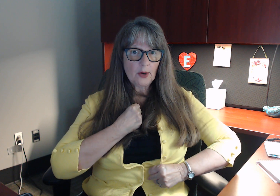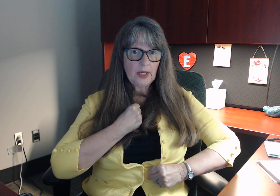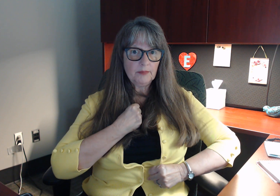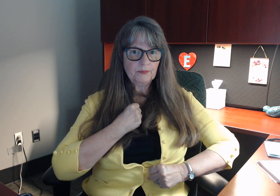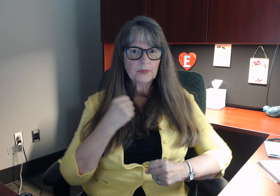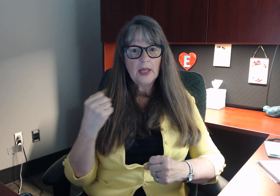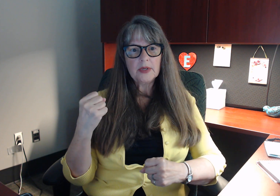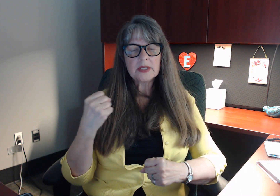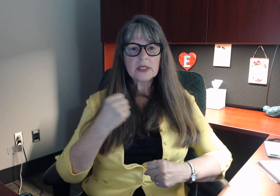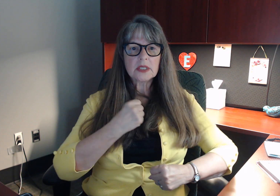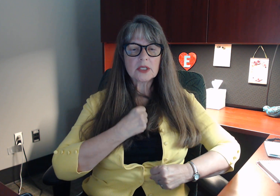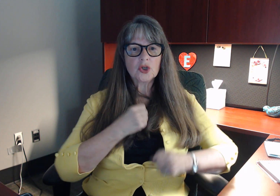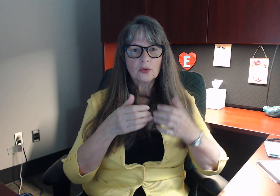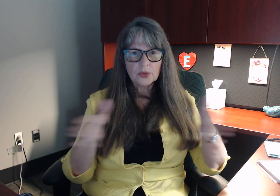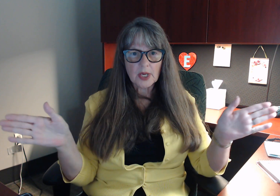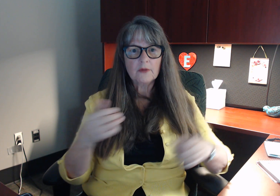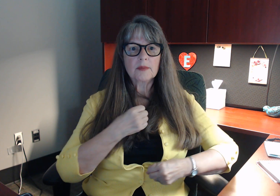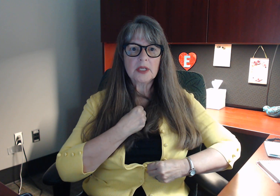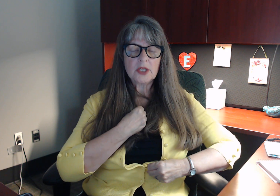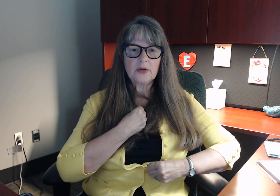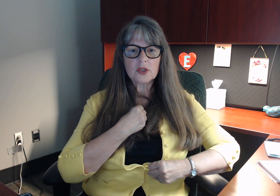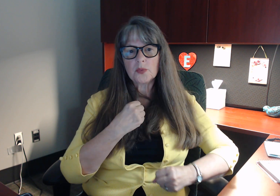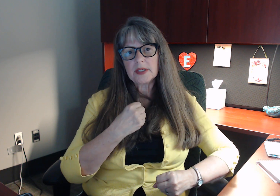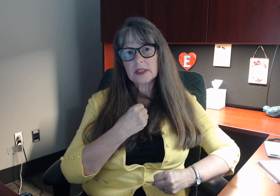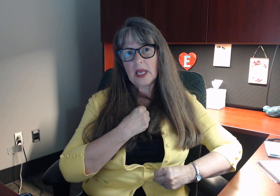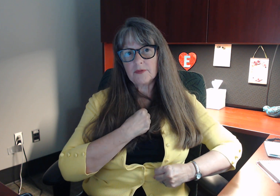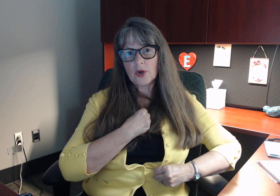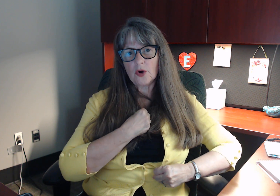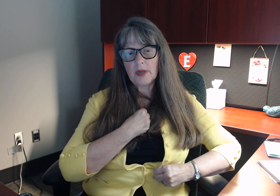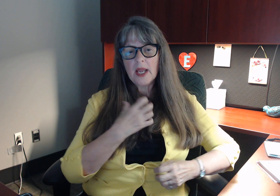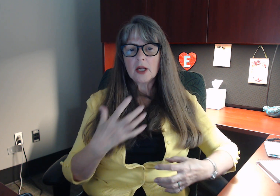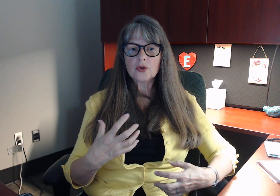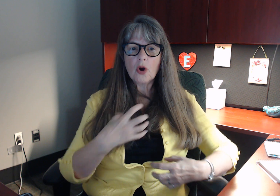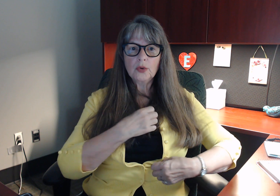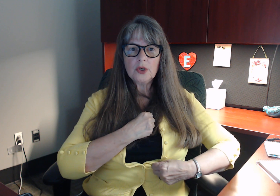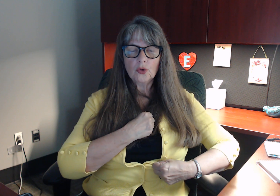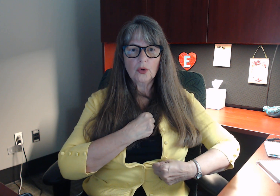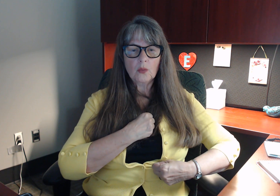ex-military. And because this is this general sign for military, and this is why it's a sign for the Army, because you're holding your